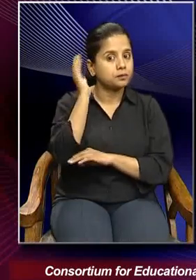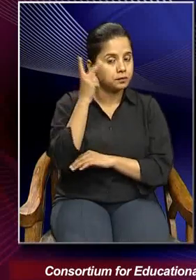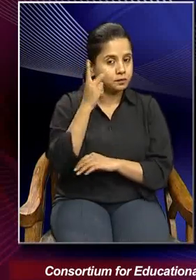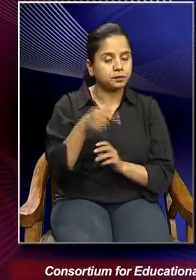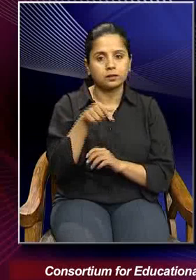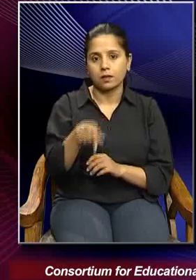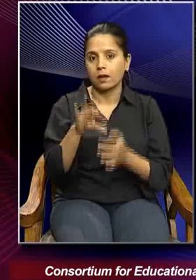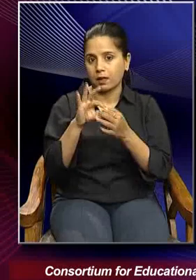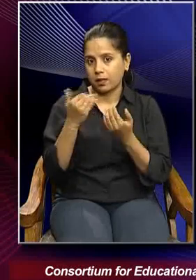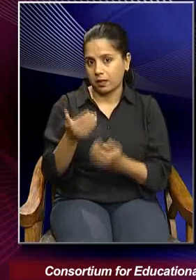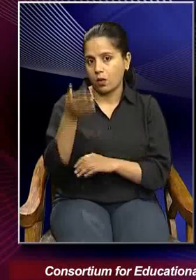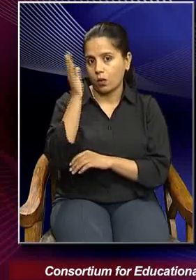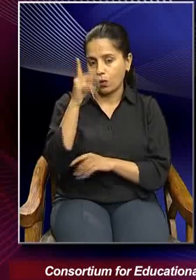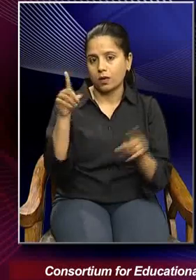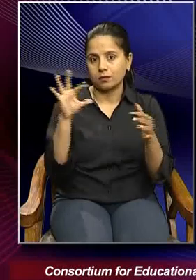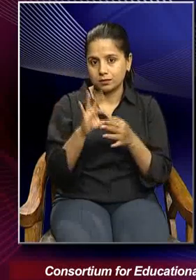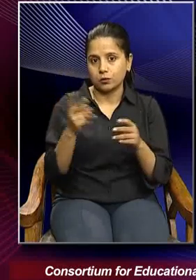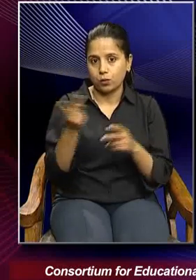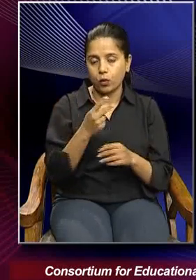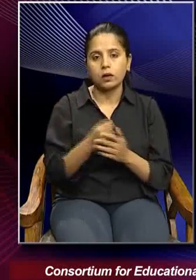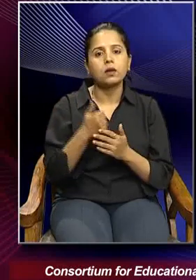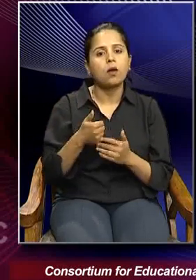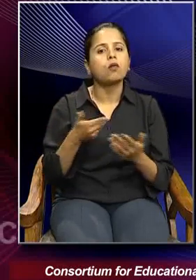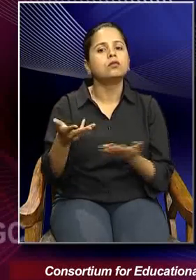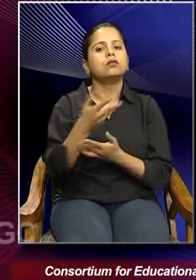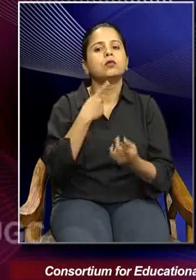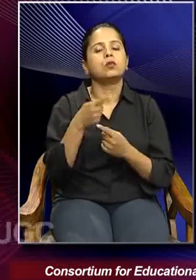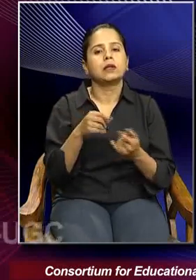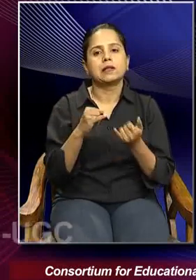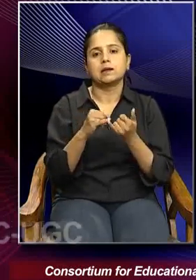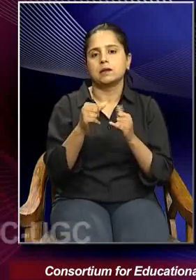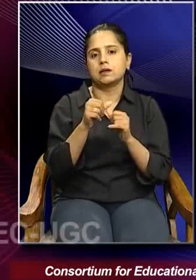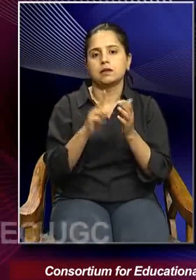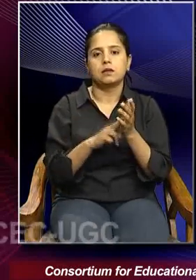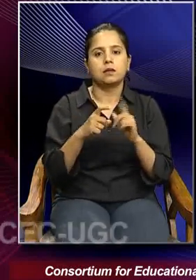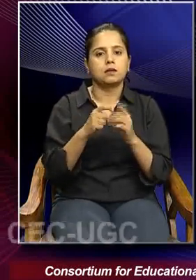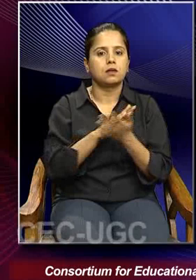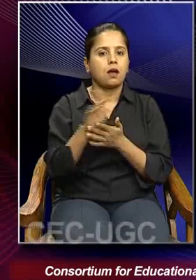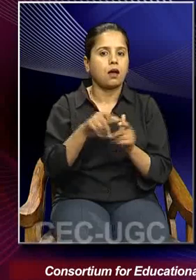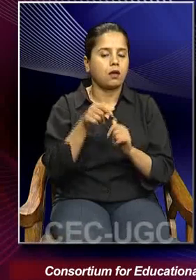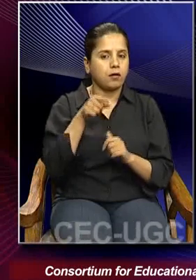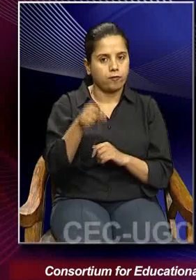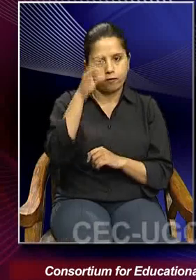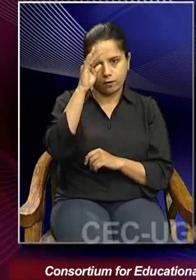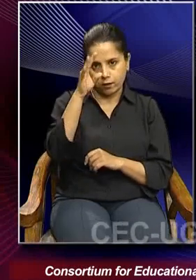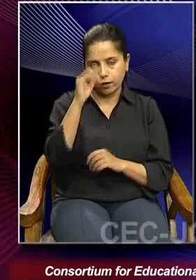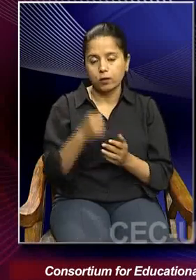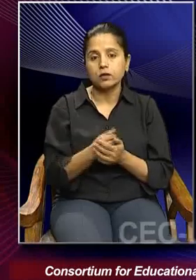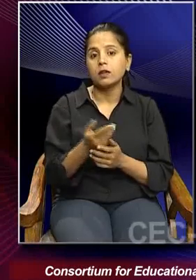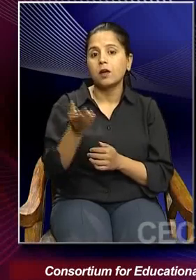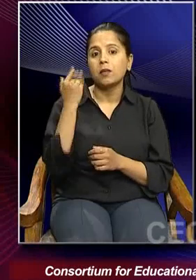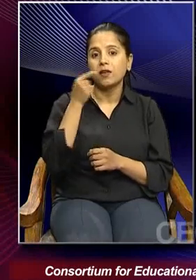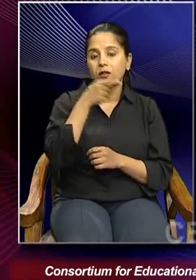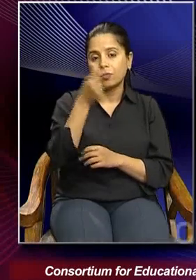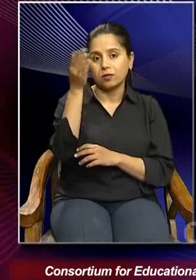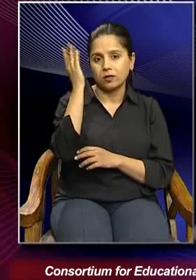this present lecture as well, we will be discussing Sāṅkhya Philosophy. So in the previous